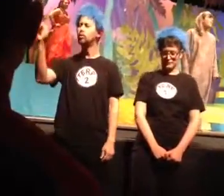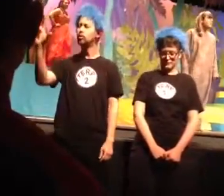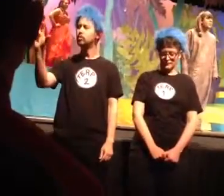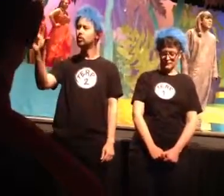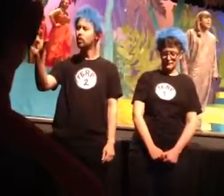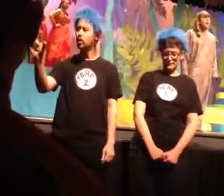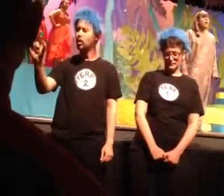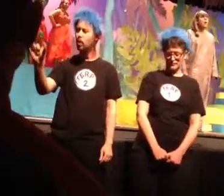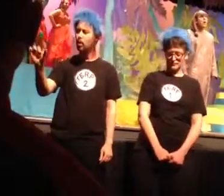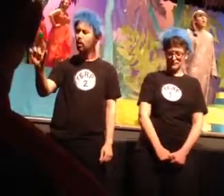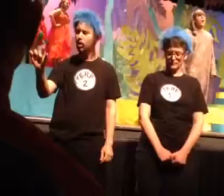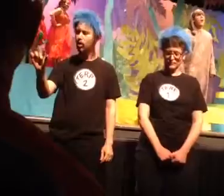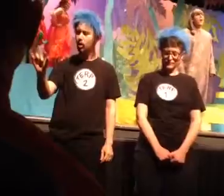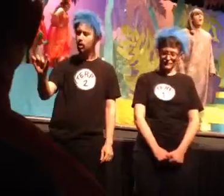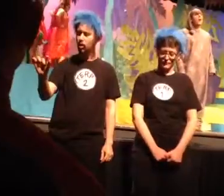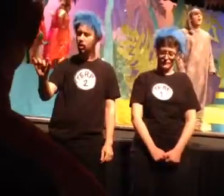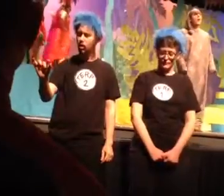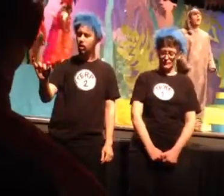small